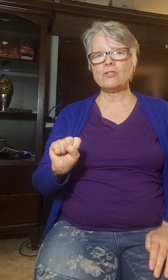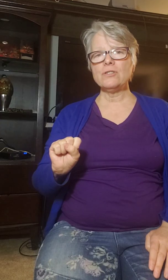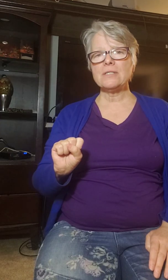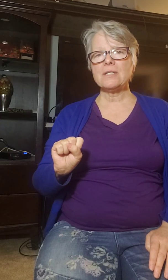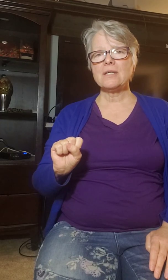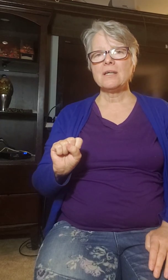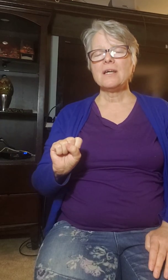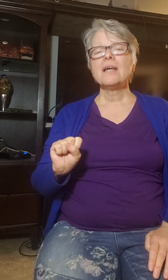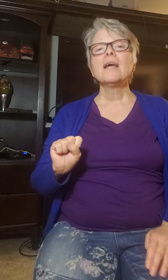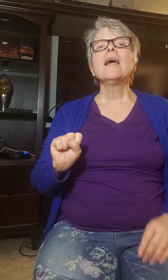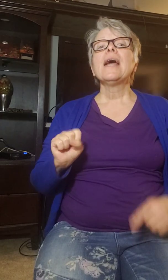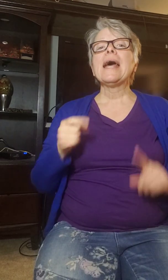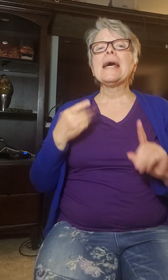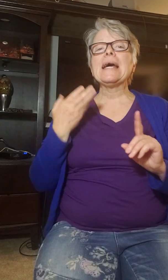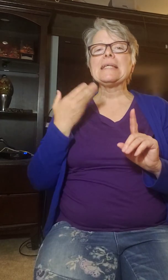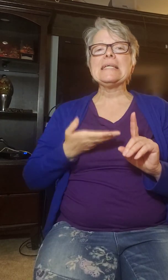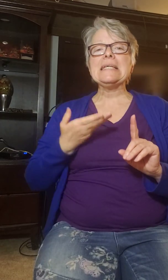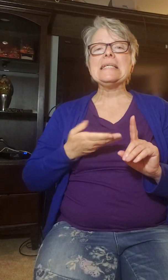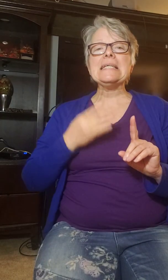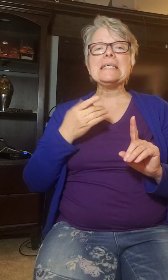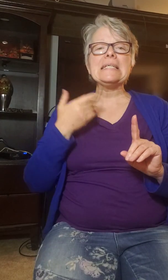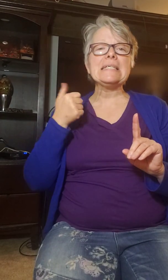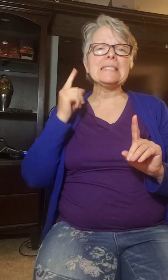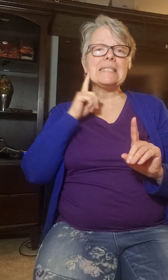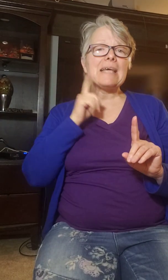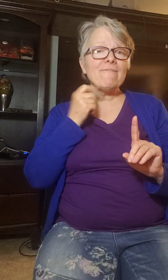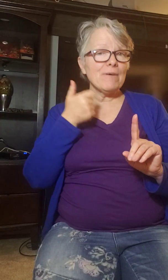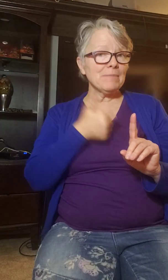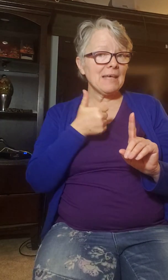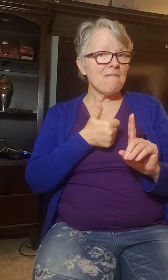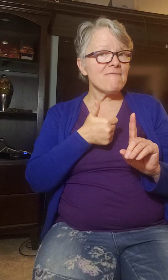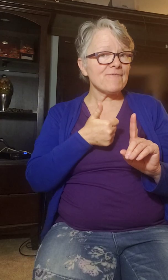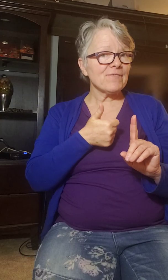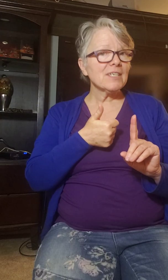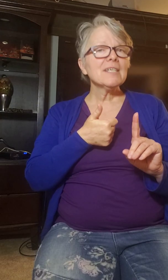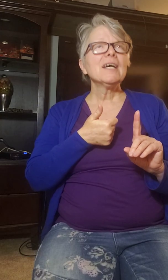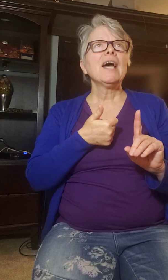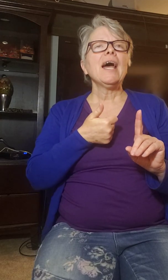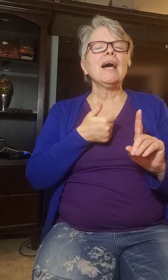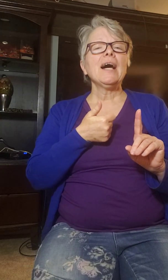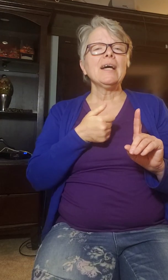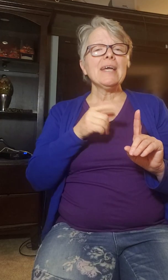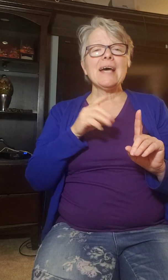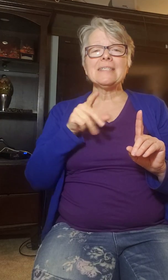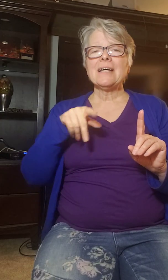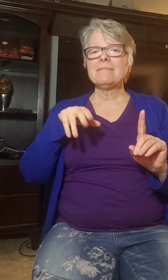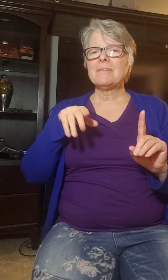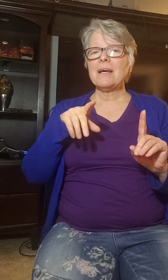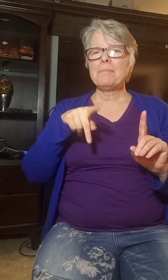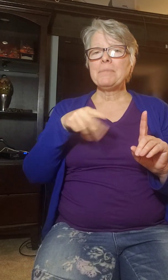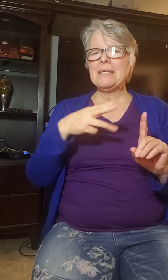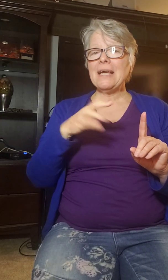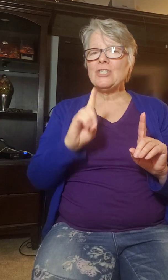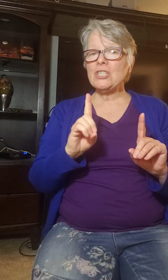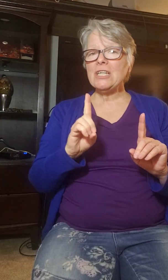Vickers, and he is deaf himself. He has a PhD,